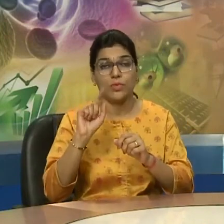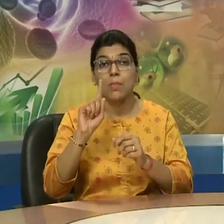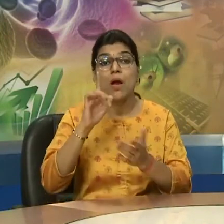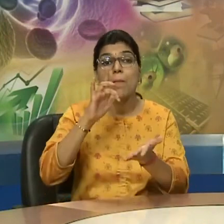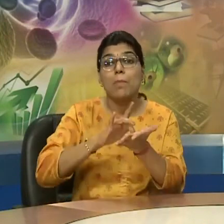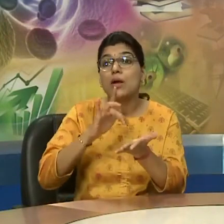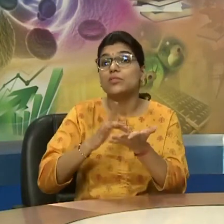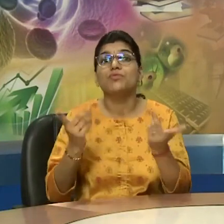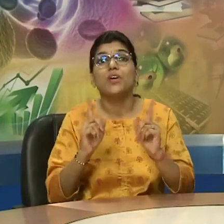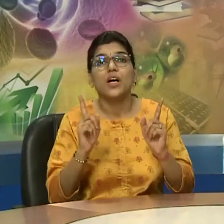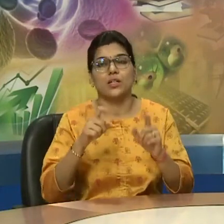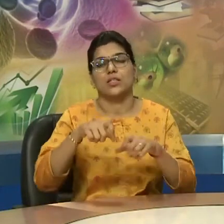a